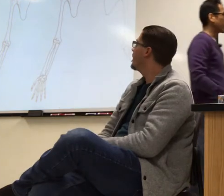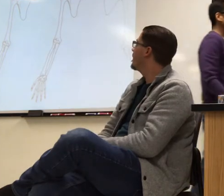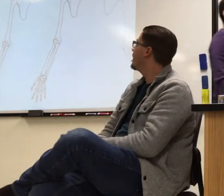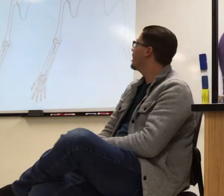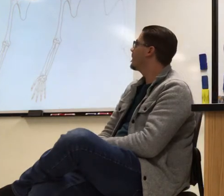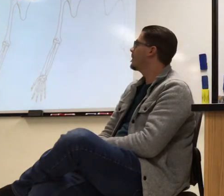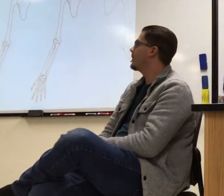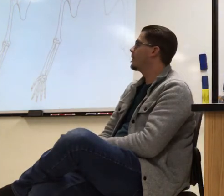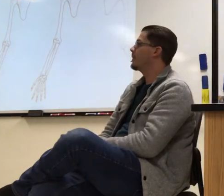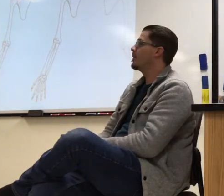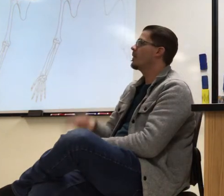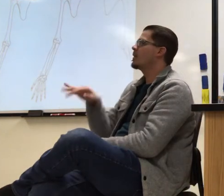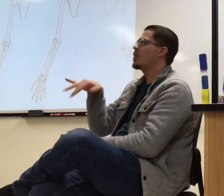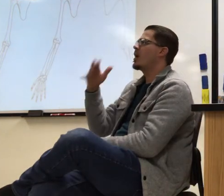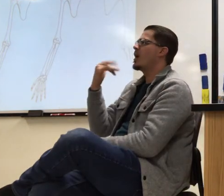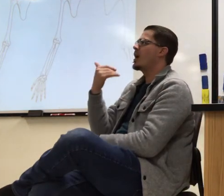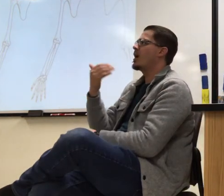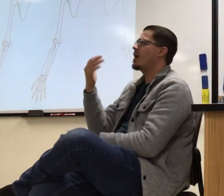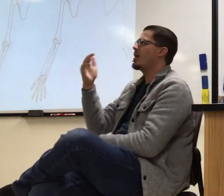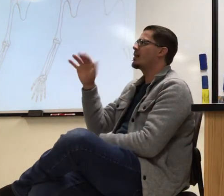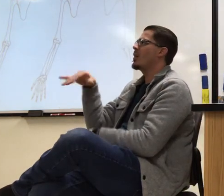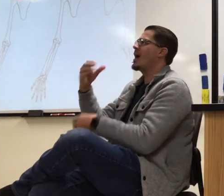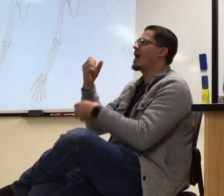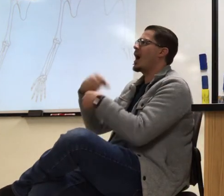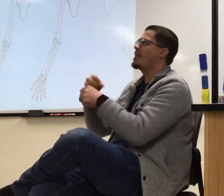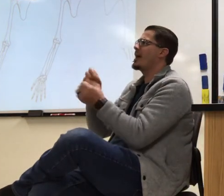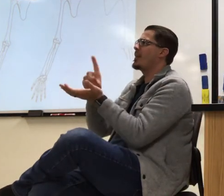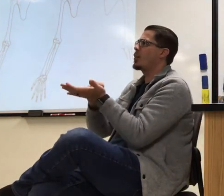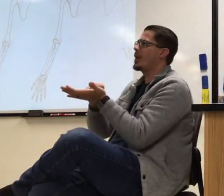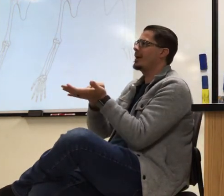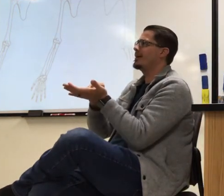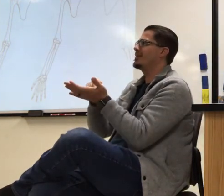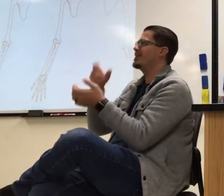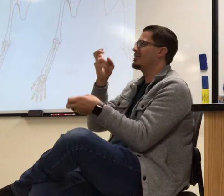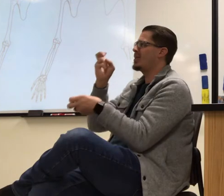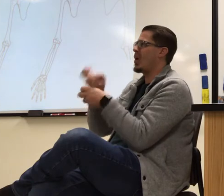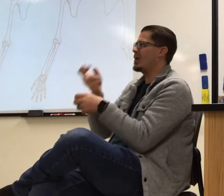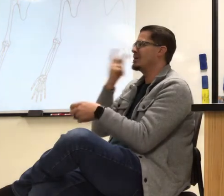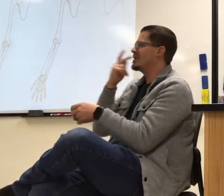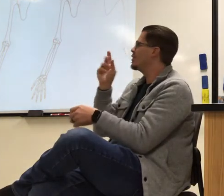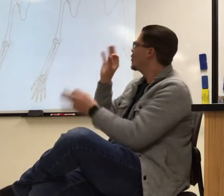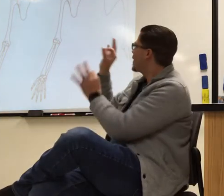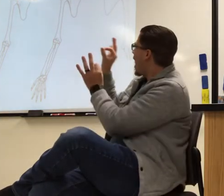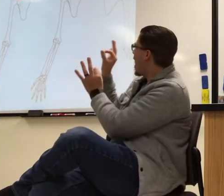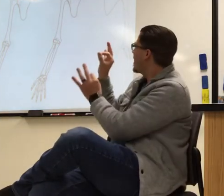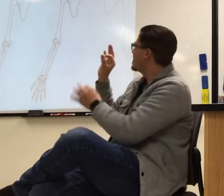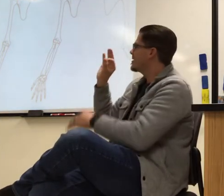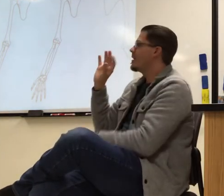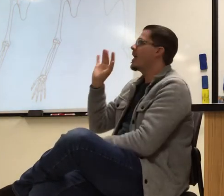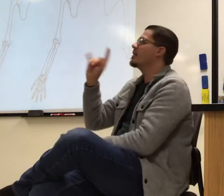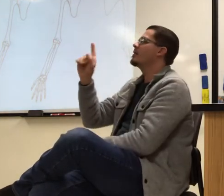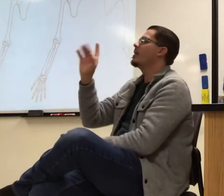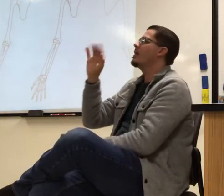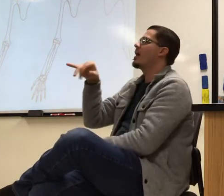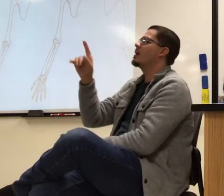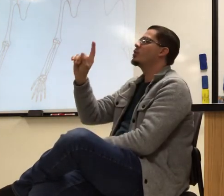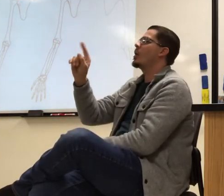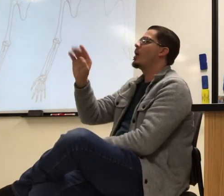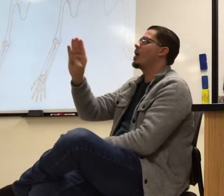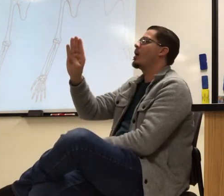that's why I kind of made a printout, because you're sitting in the back and it's hard to see two little dots. So do it right in front of you.